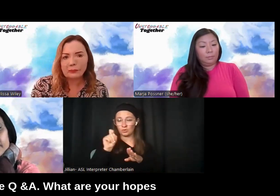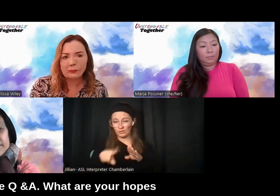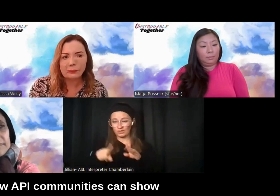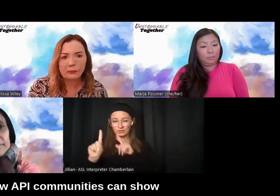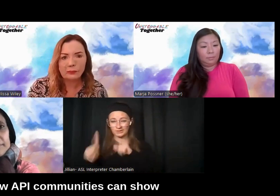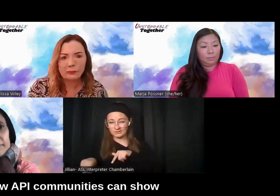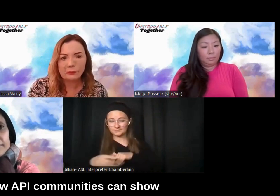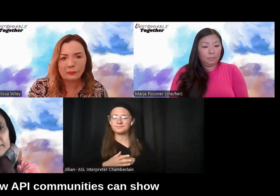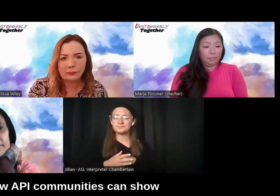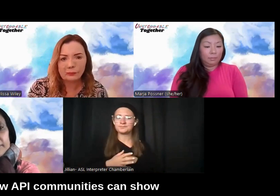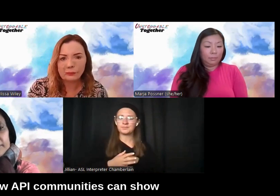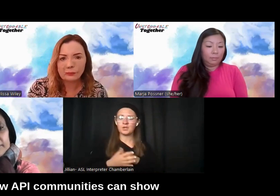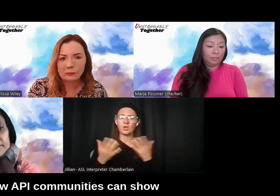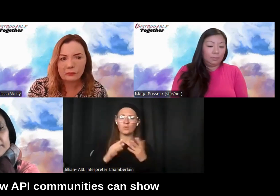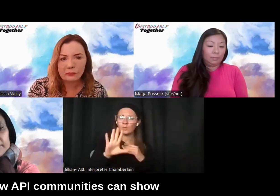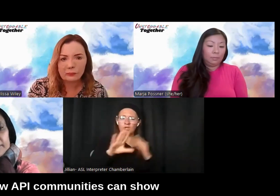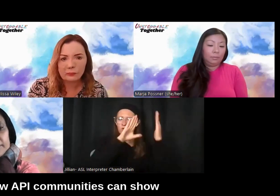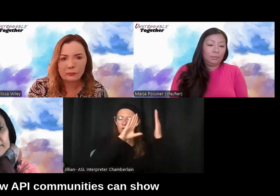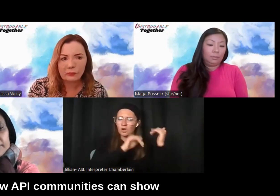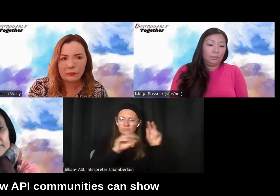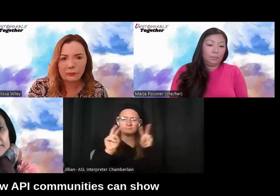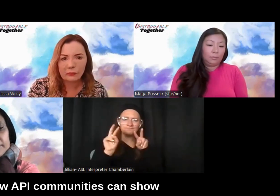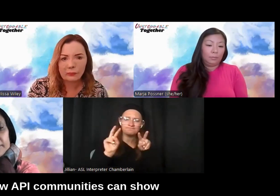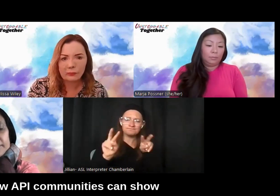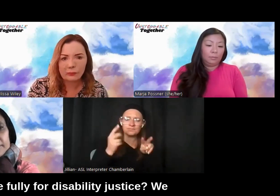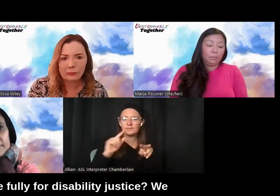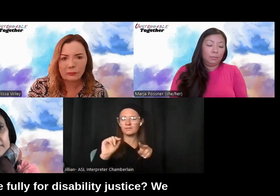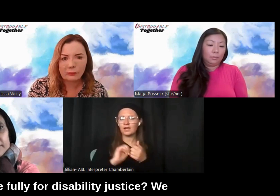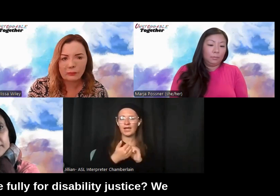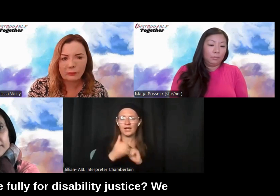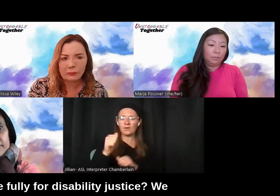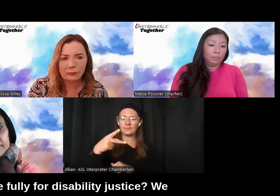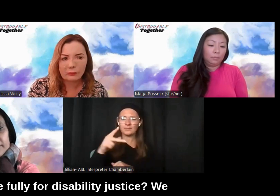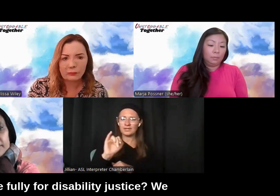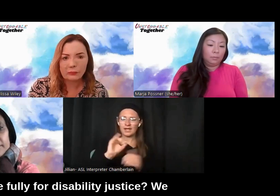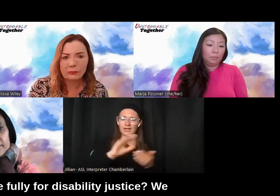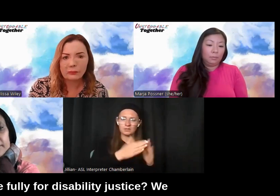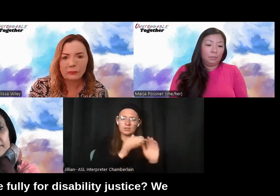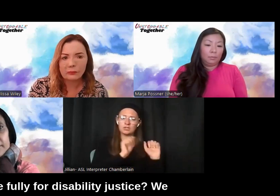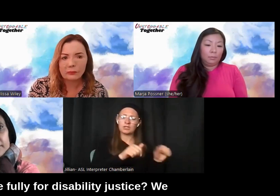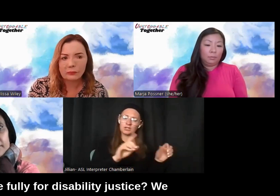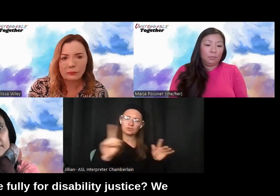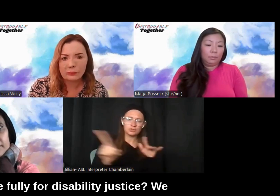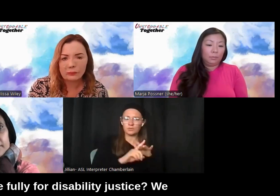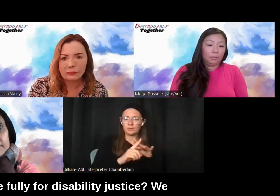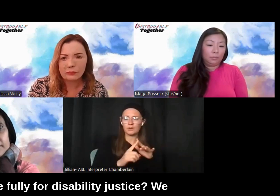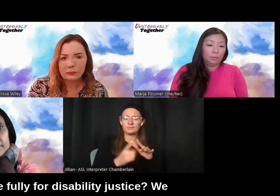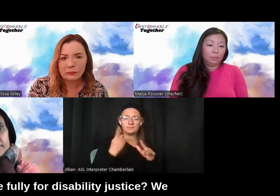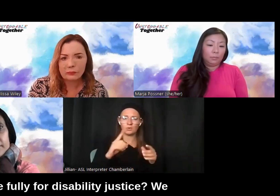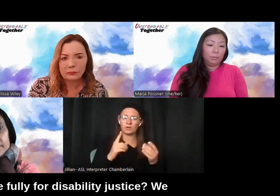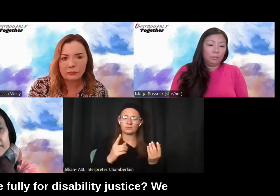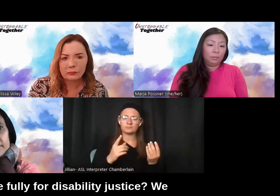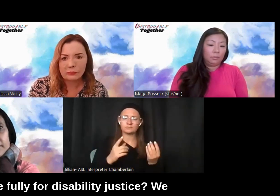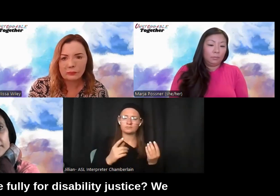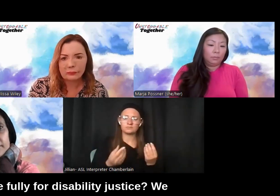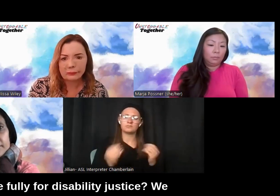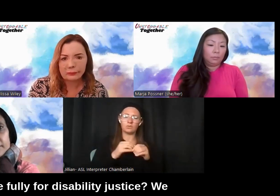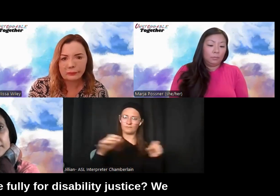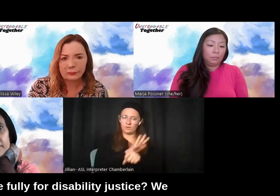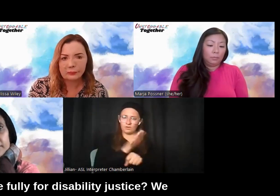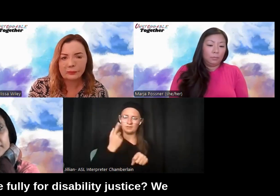are your hopes for how API communities can show up more fully for disability justice?